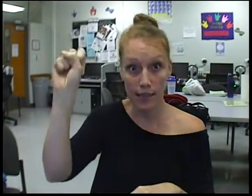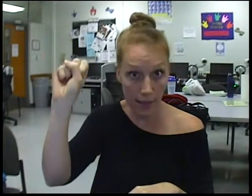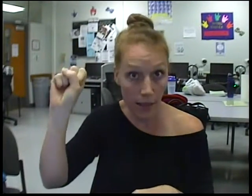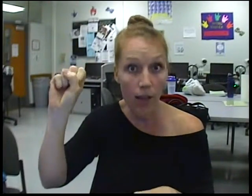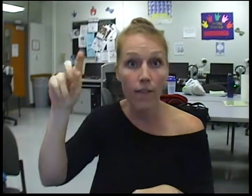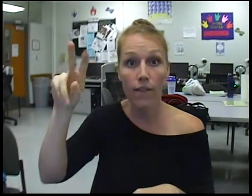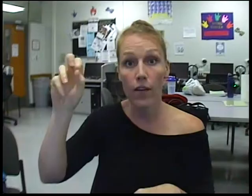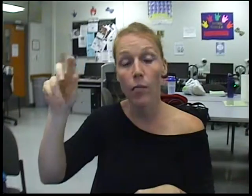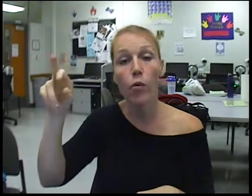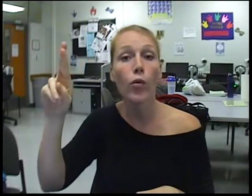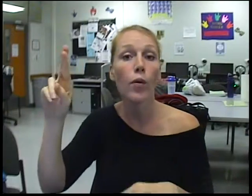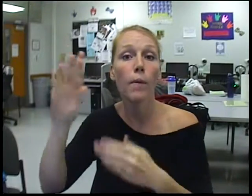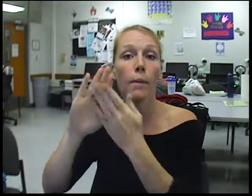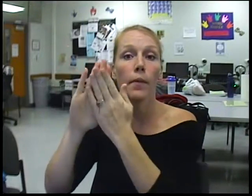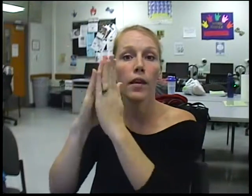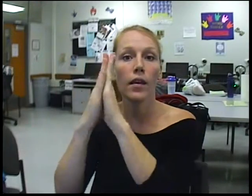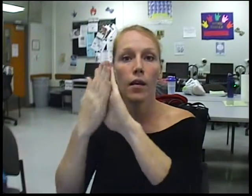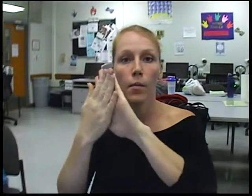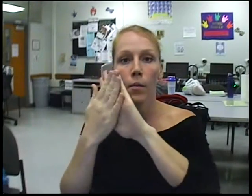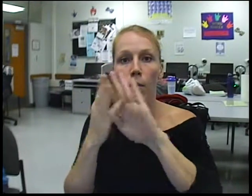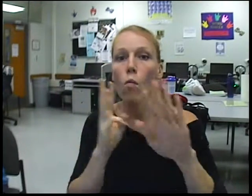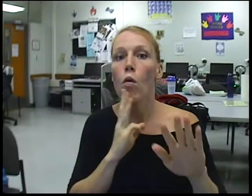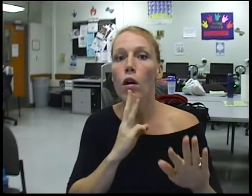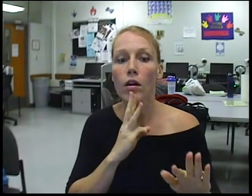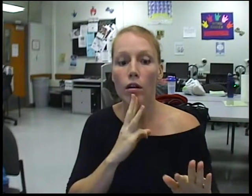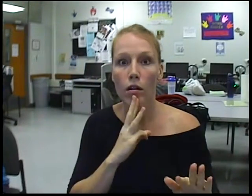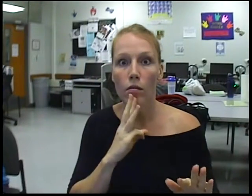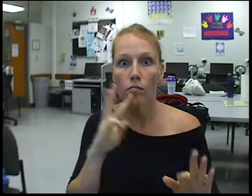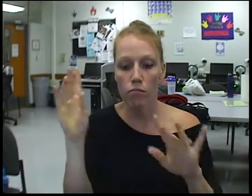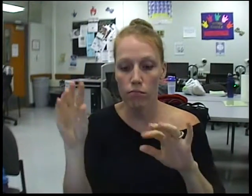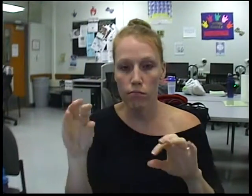try to turn that into water in liquid form, what do you have to do to that water, to that water vapor?